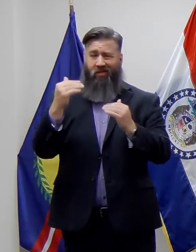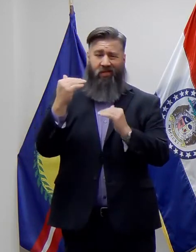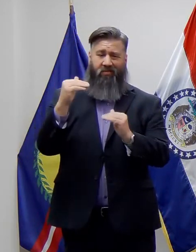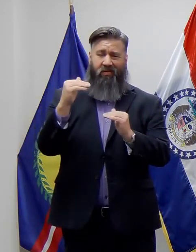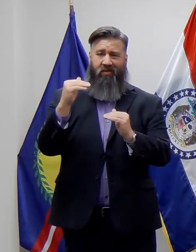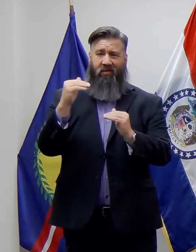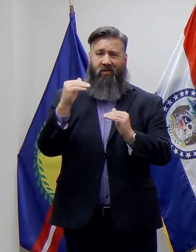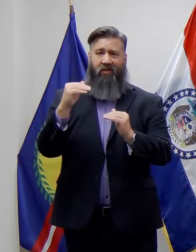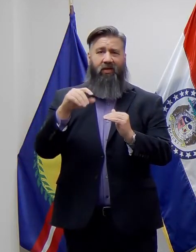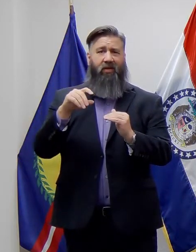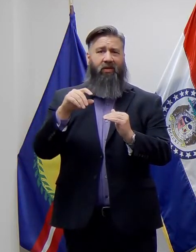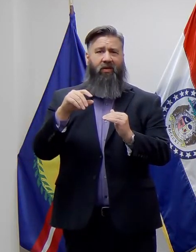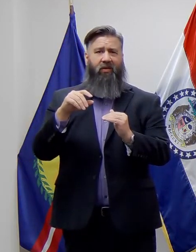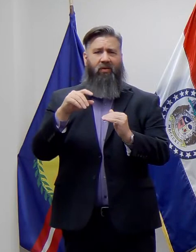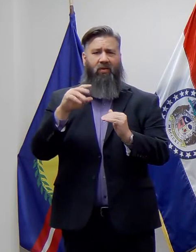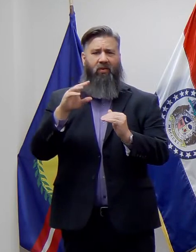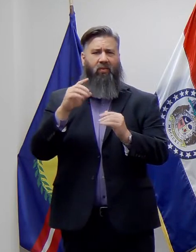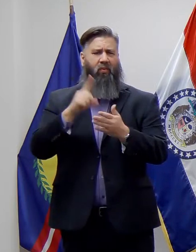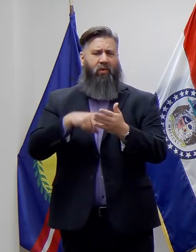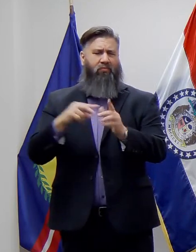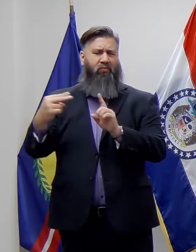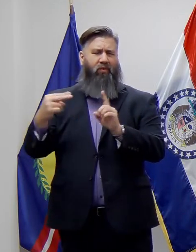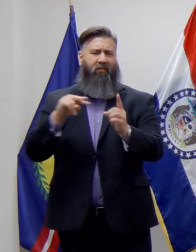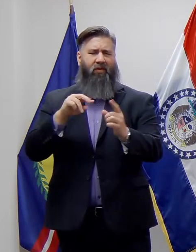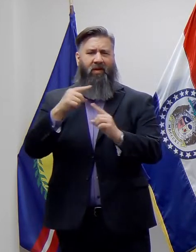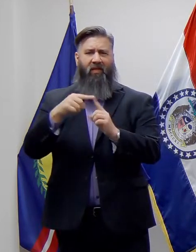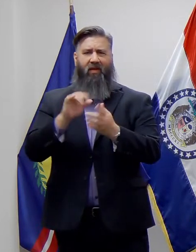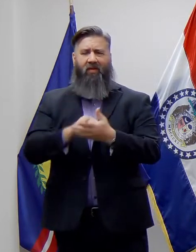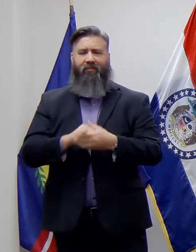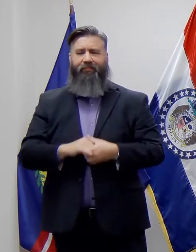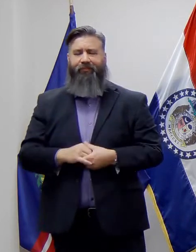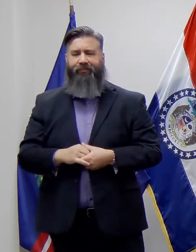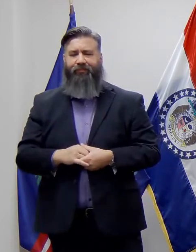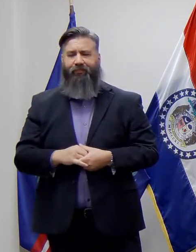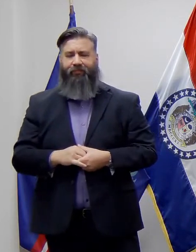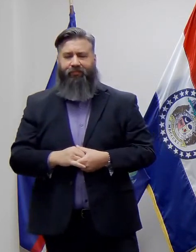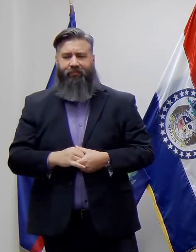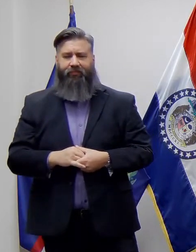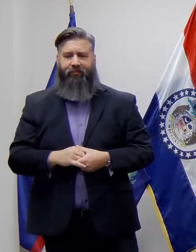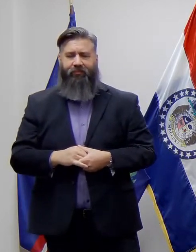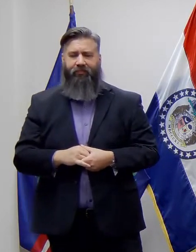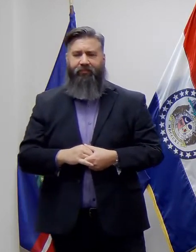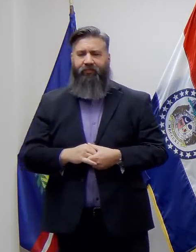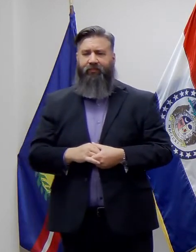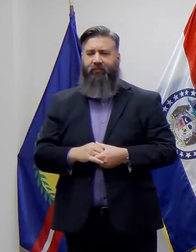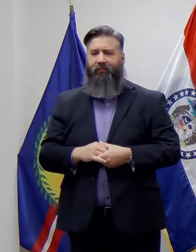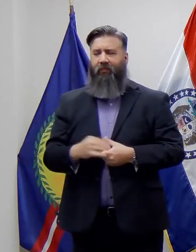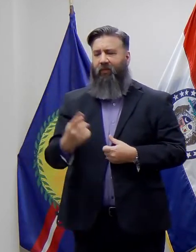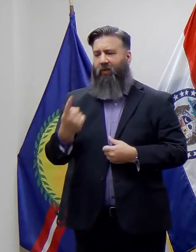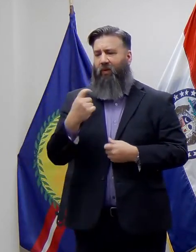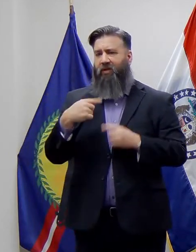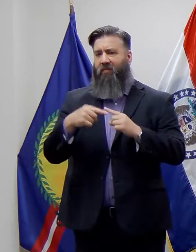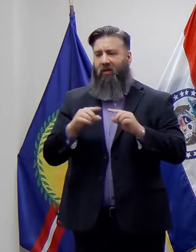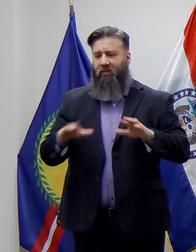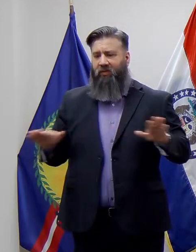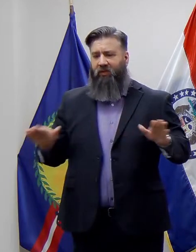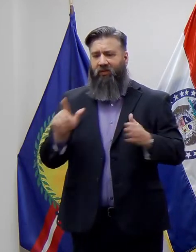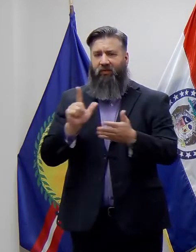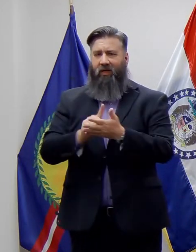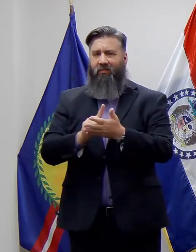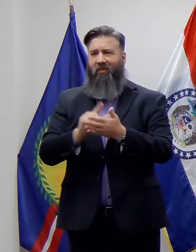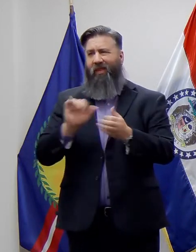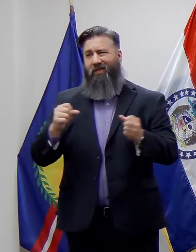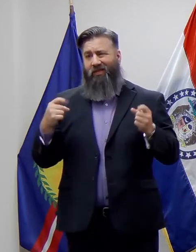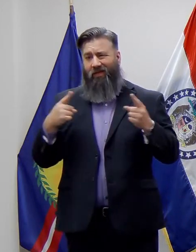be different, and what is your position on that? Well, so the question about these juvenile crimes and access to information, it's a